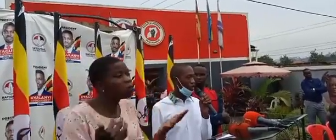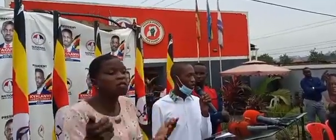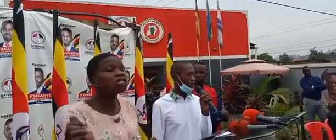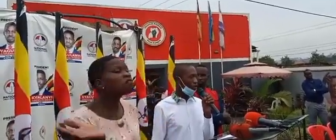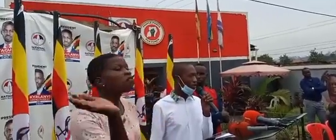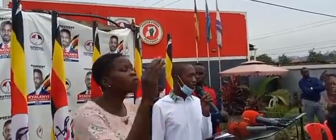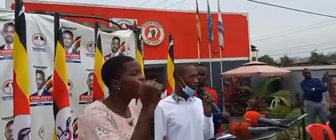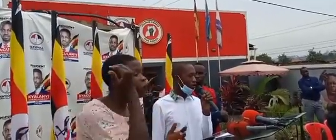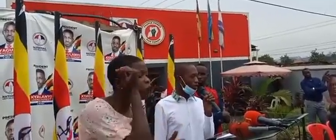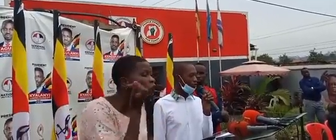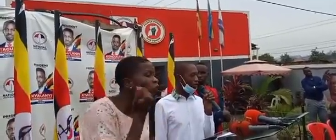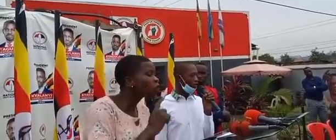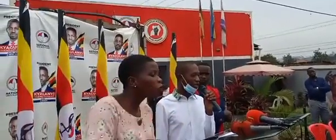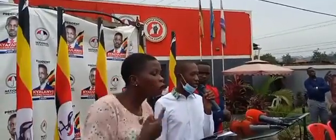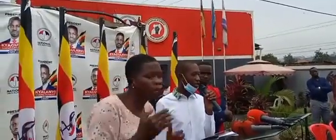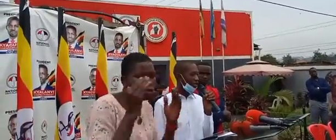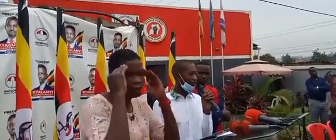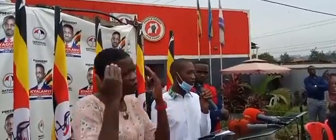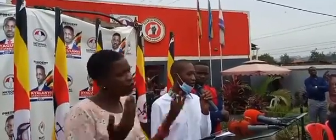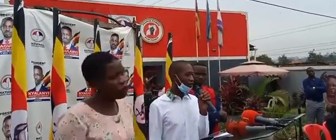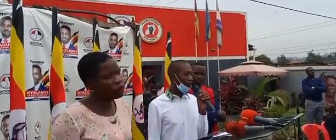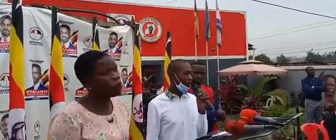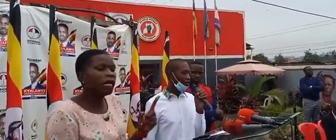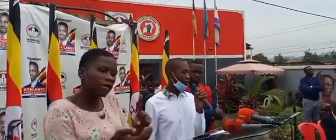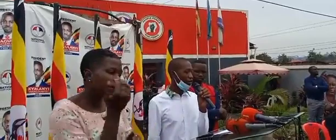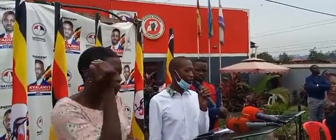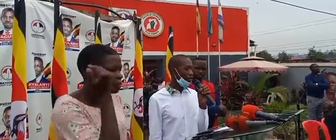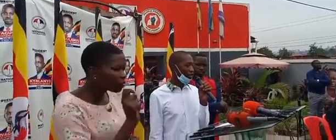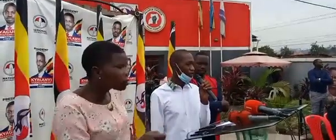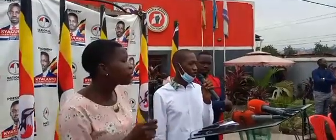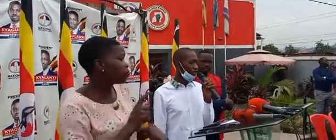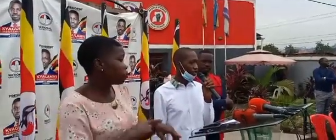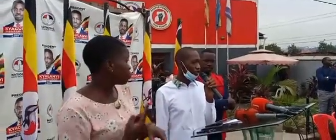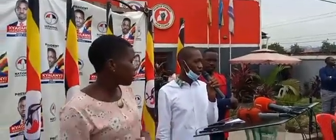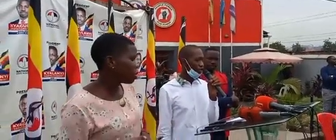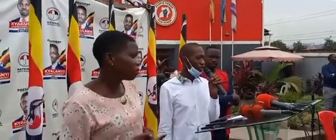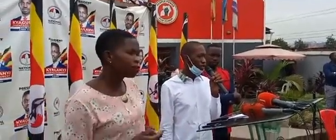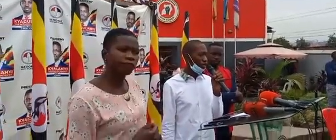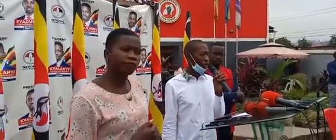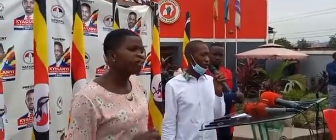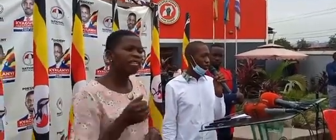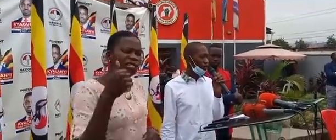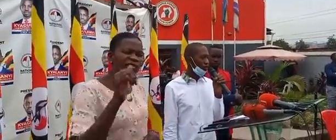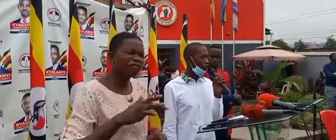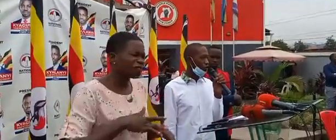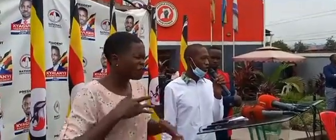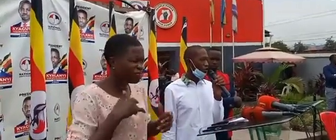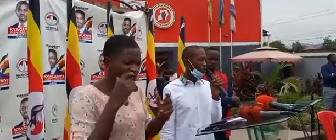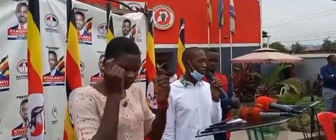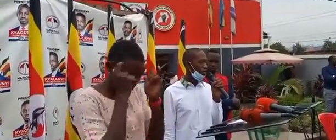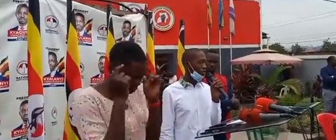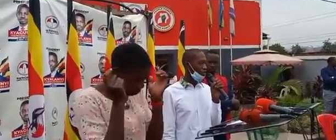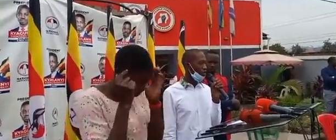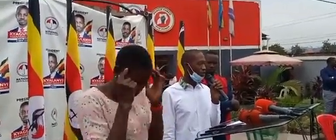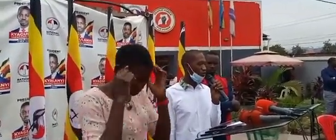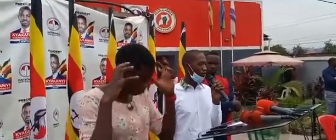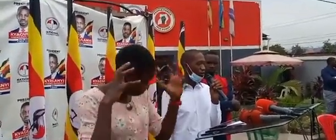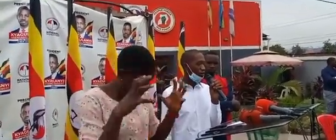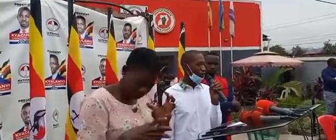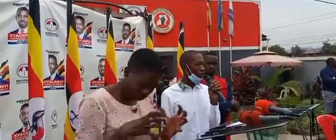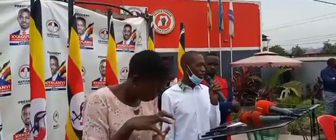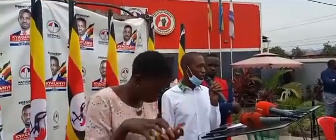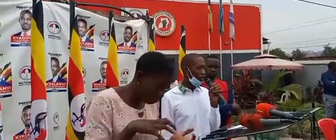kkooti tebamanyi gire banafuna bwenkanya so ekyonga kyo kiri mu bato kyalinga nga kwogasa ebirwadde ebyo ssenyiga